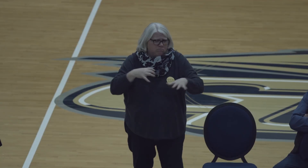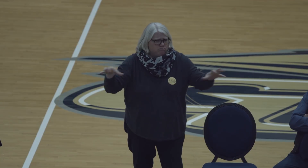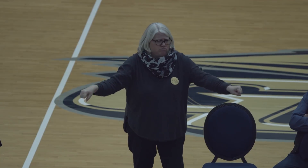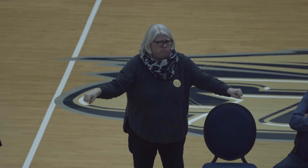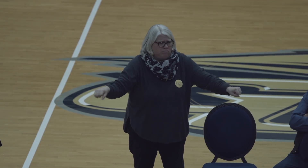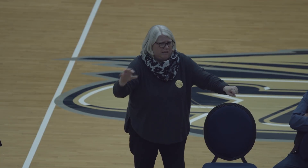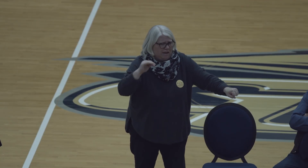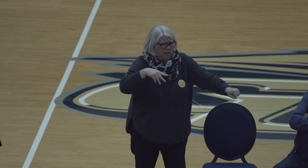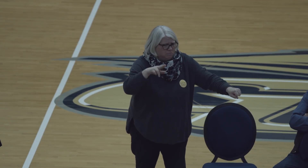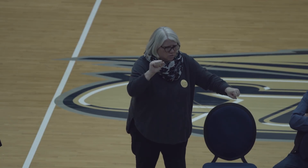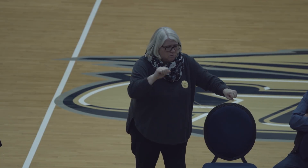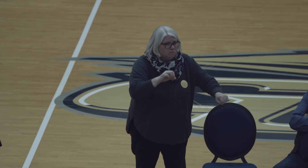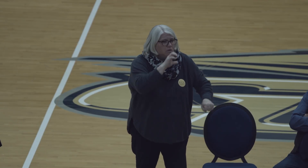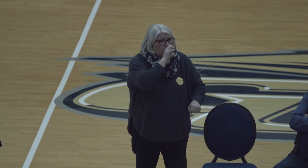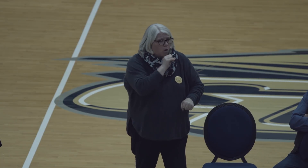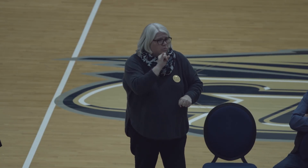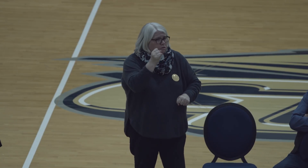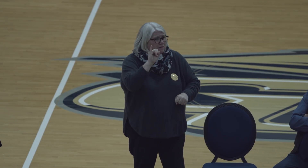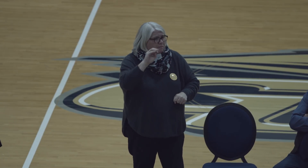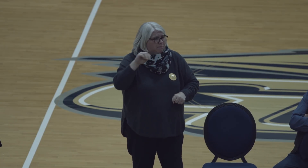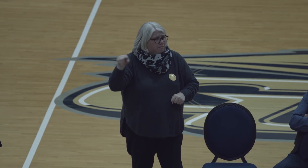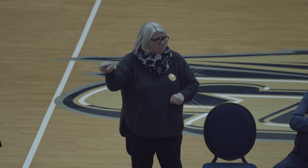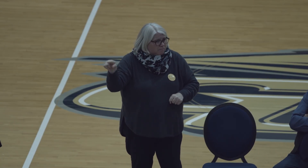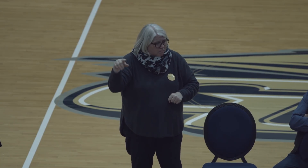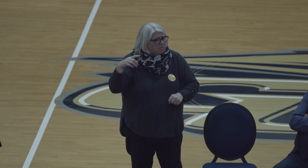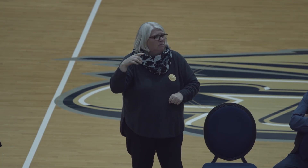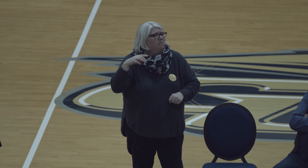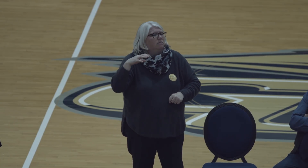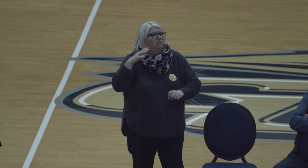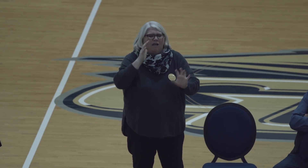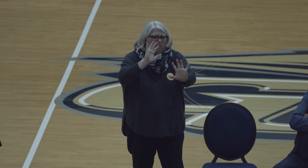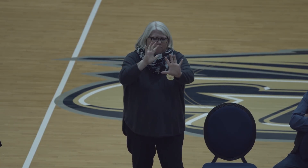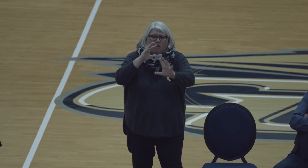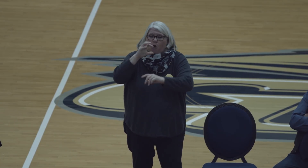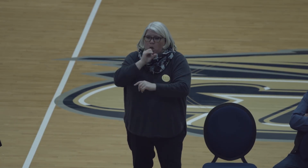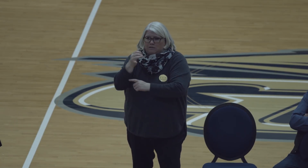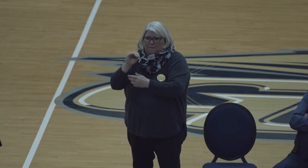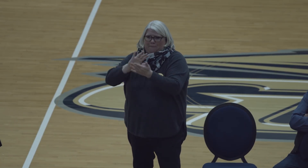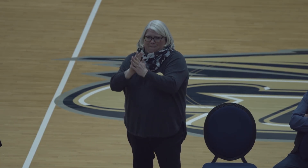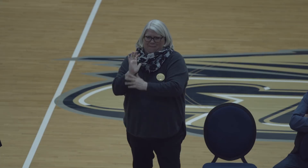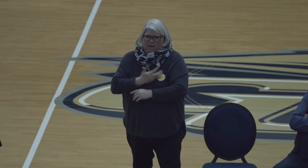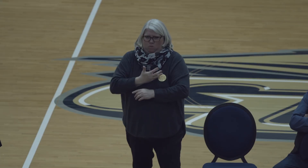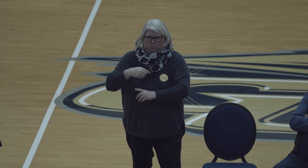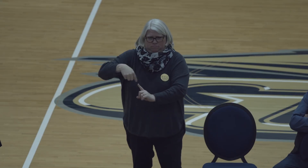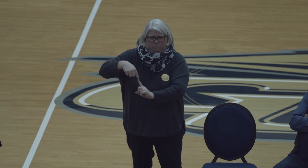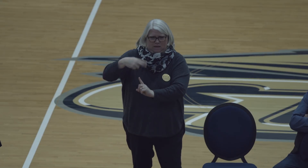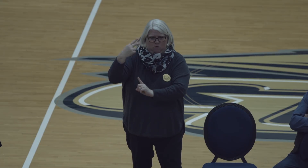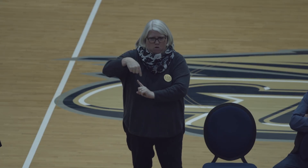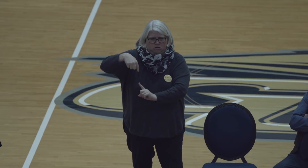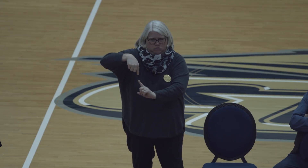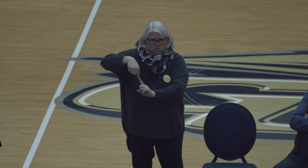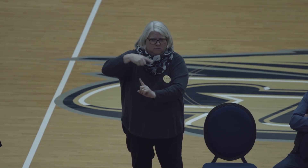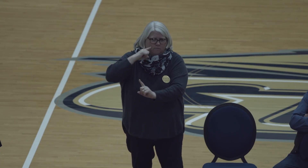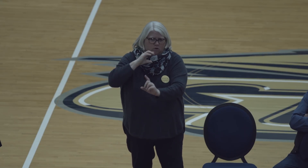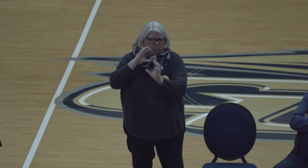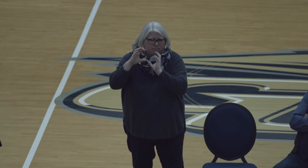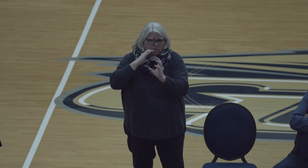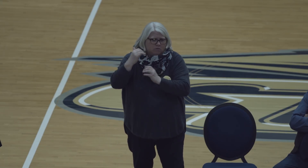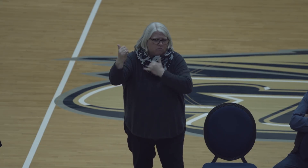started on Monday. We originally locked down campus, and then went to Old Gym. Actually, Old Gym became our headquarters. That